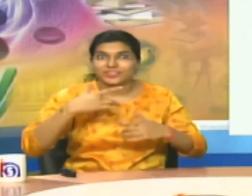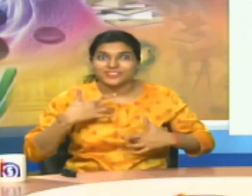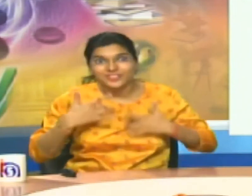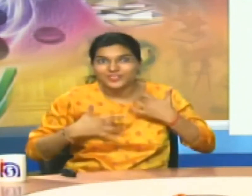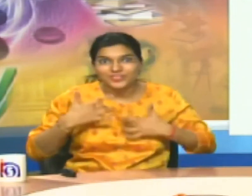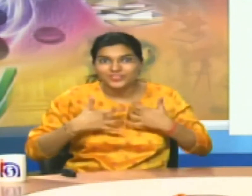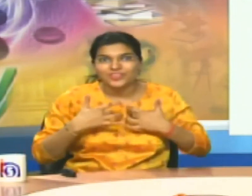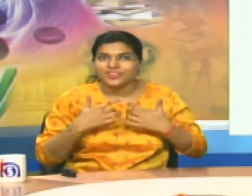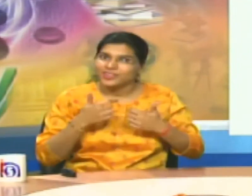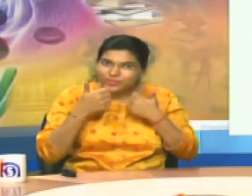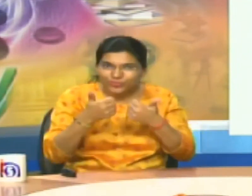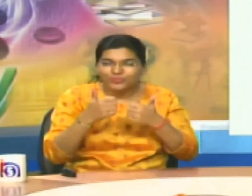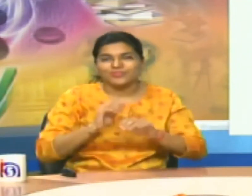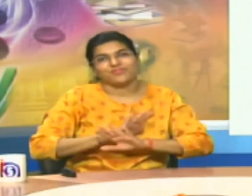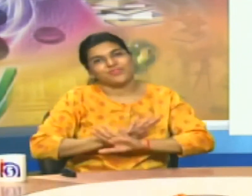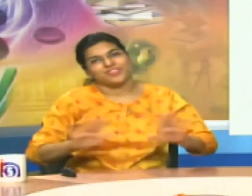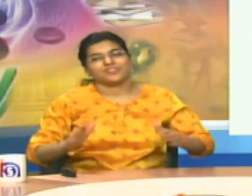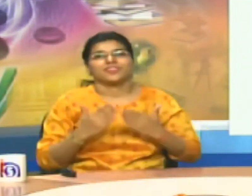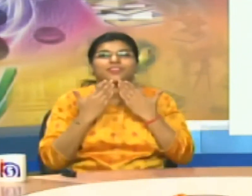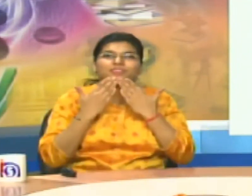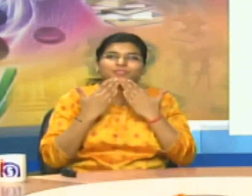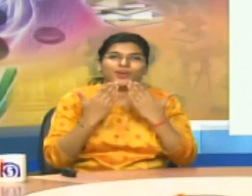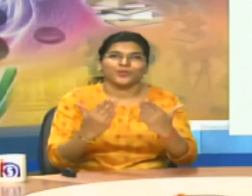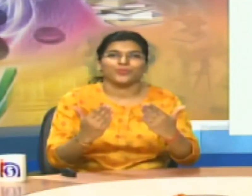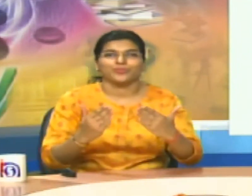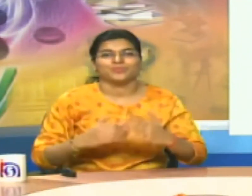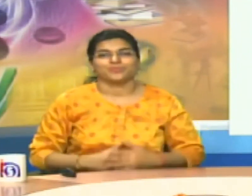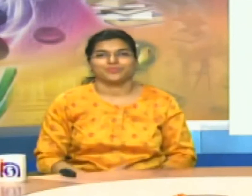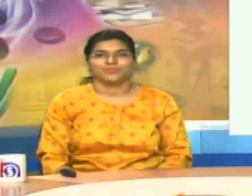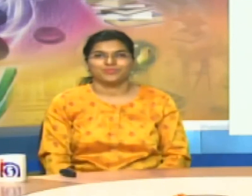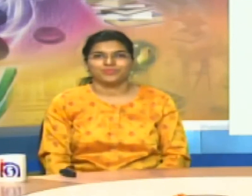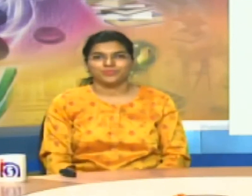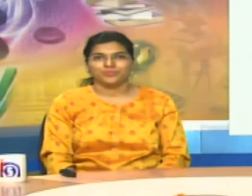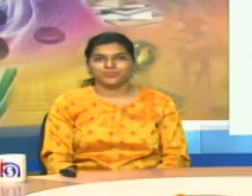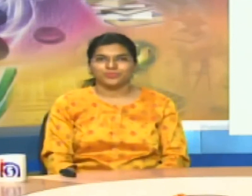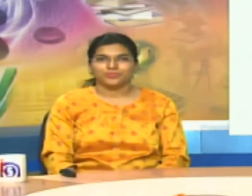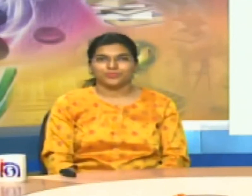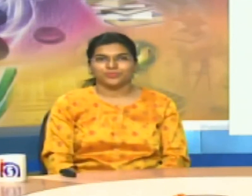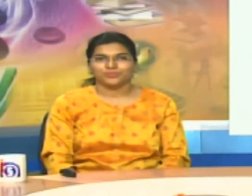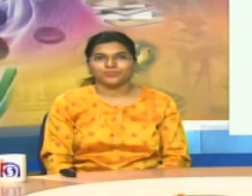have understood all and you must practice it well. Thank you so much.